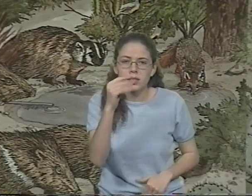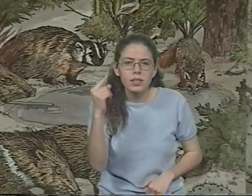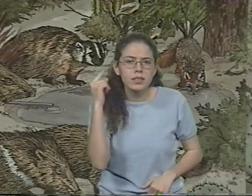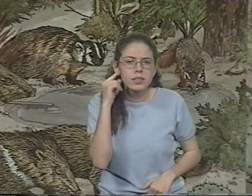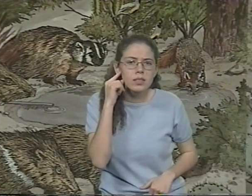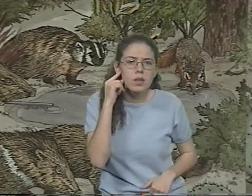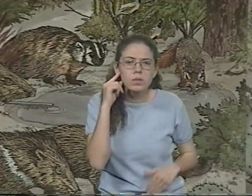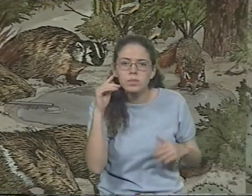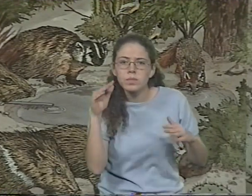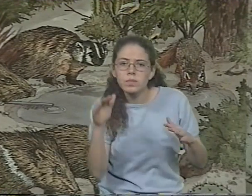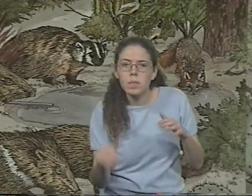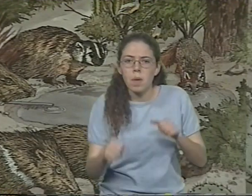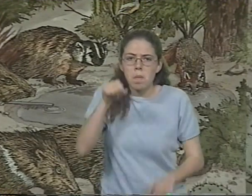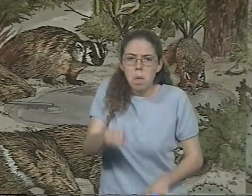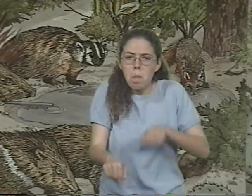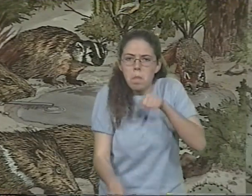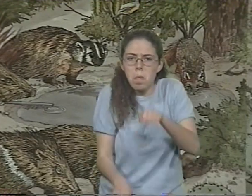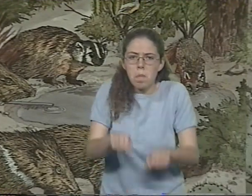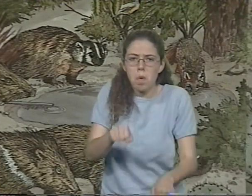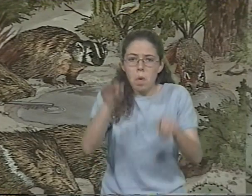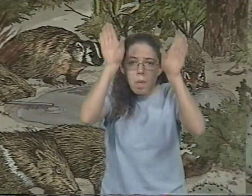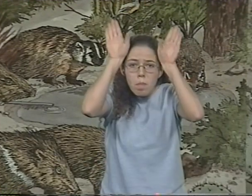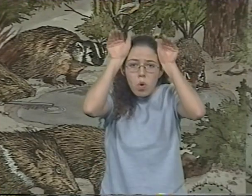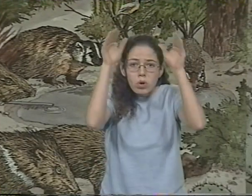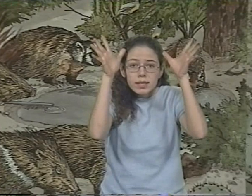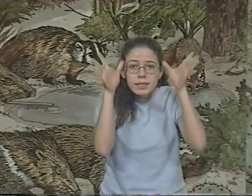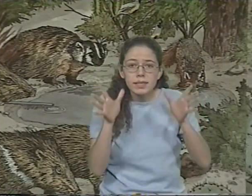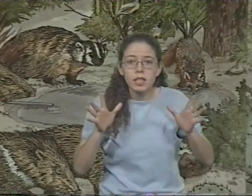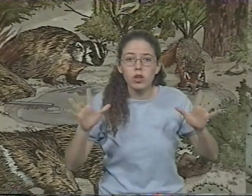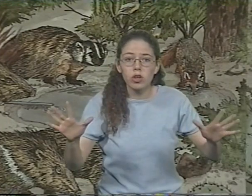of a herd of picaris charging toward the water hole.